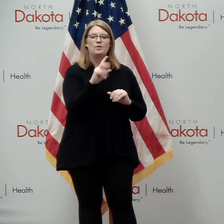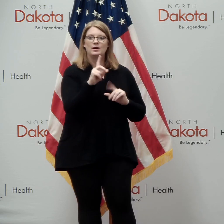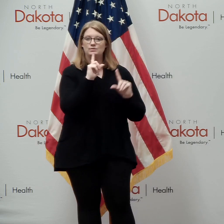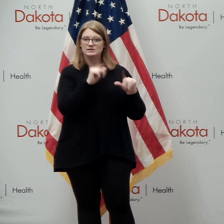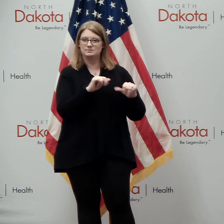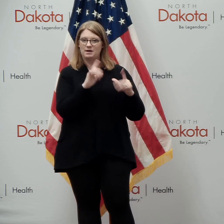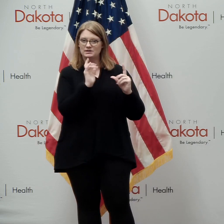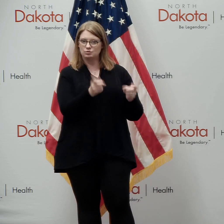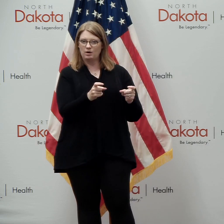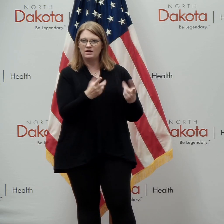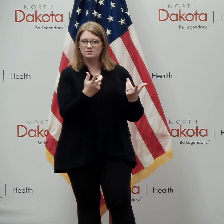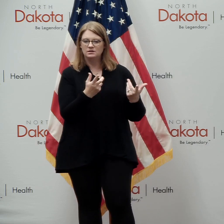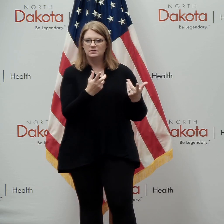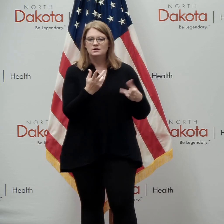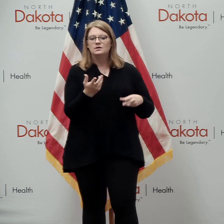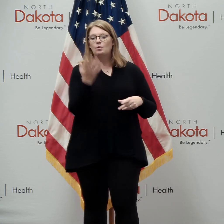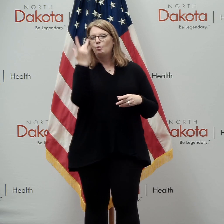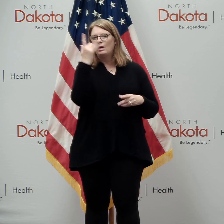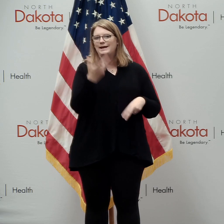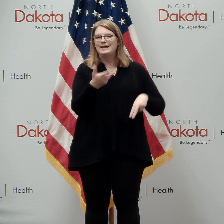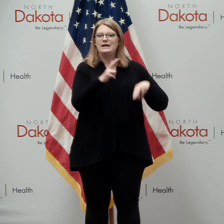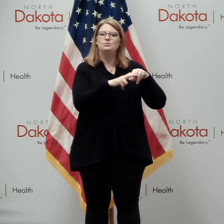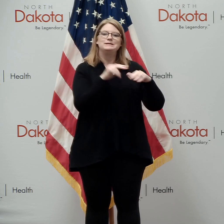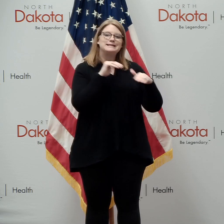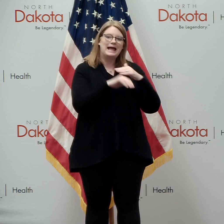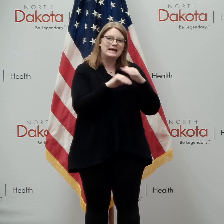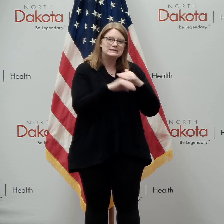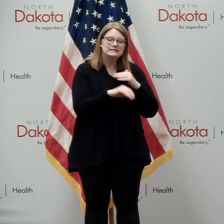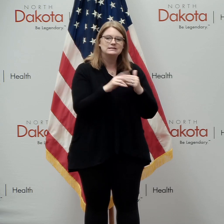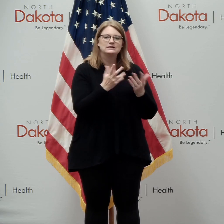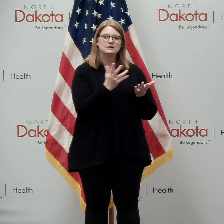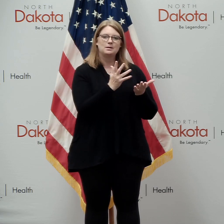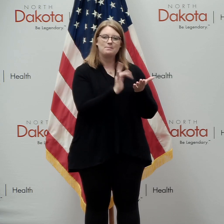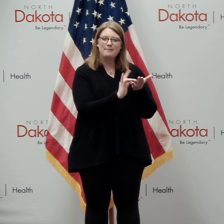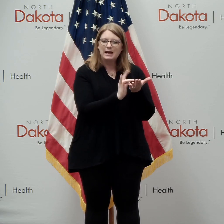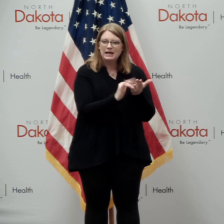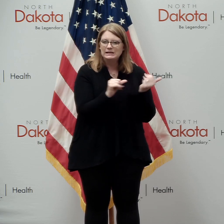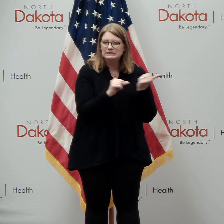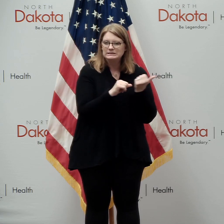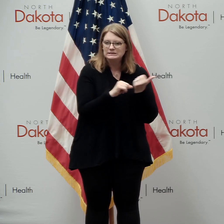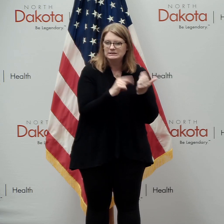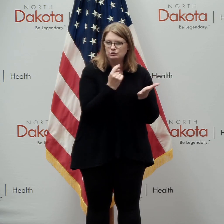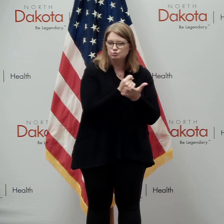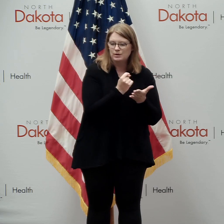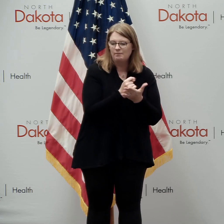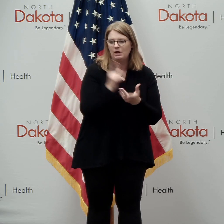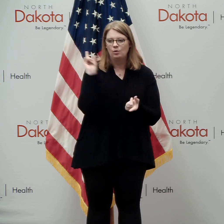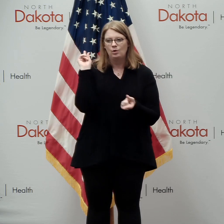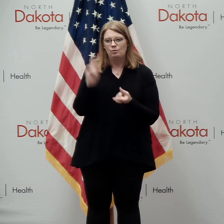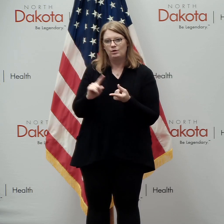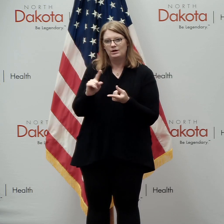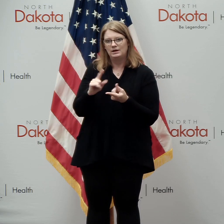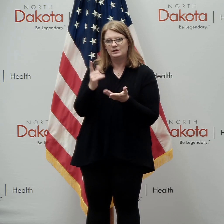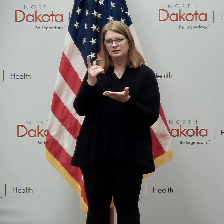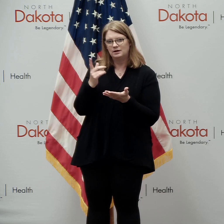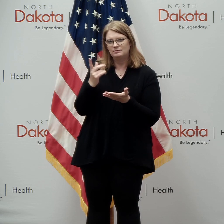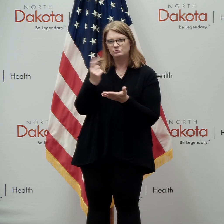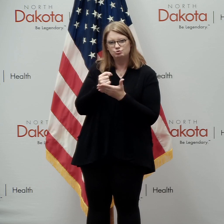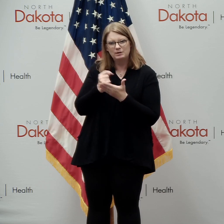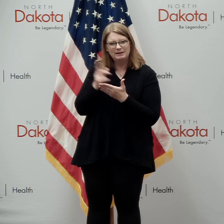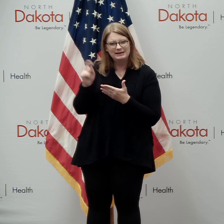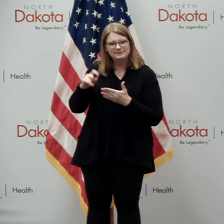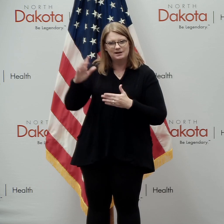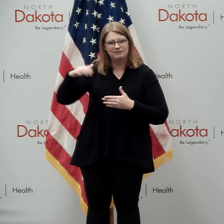address opioid crisis by increasing access to medication-assisted treatment, reducing unmet treatment need, and